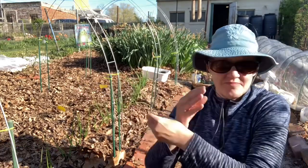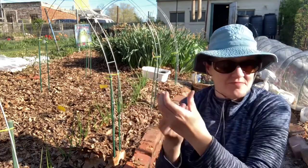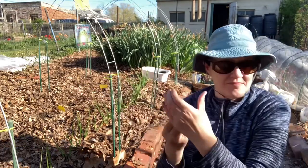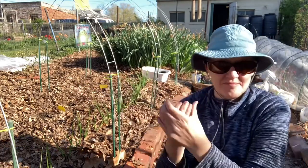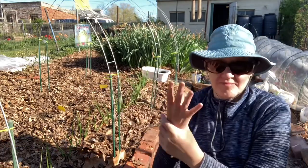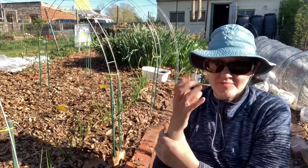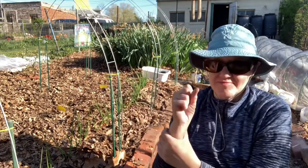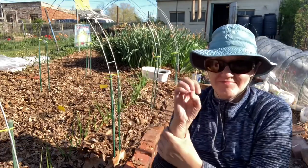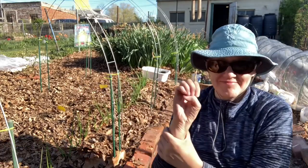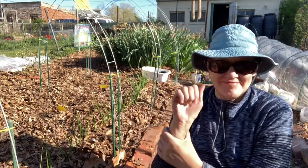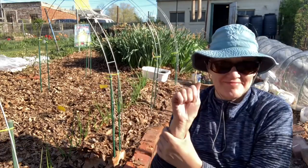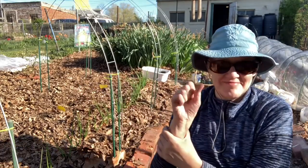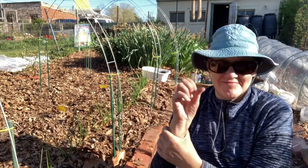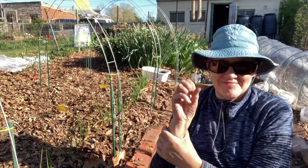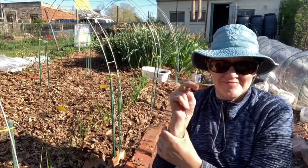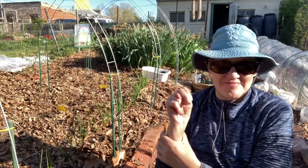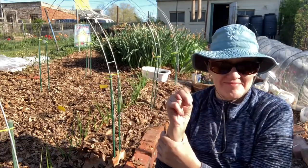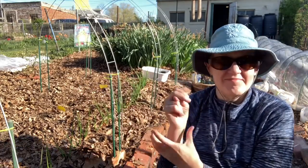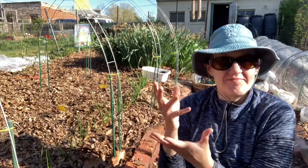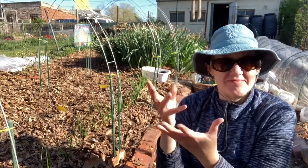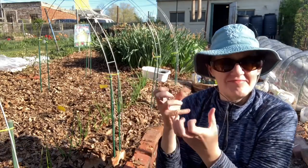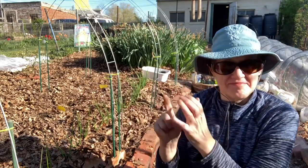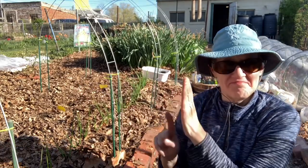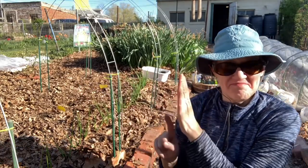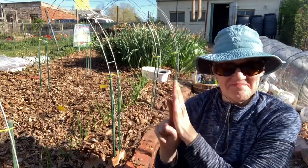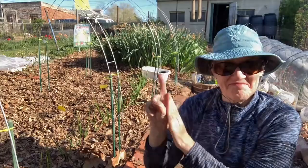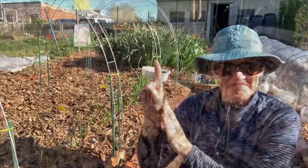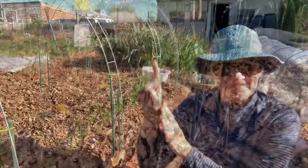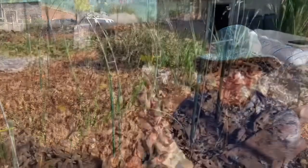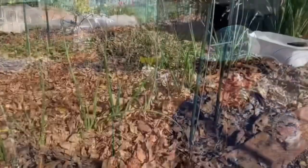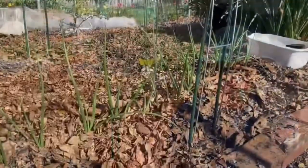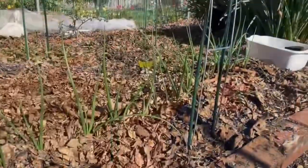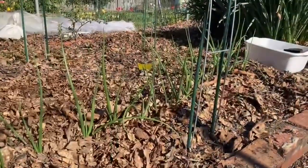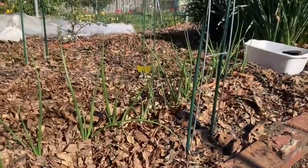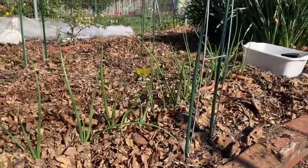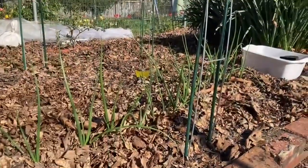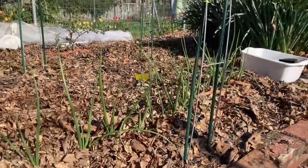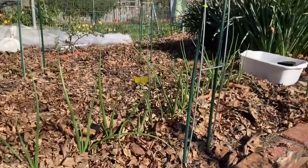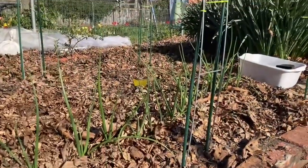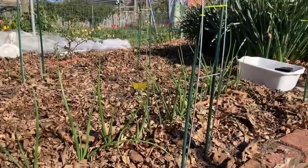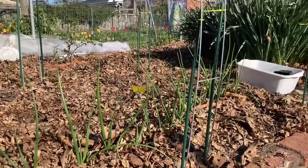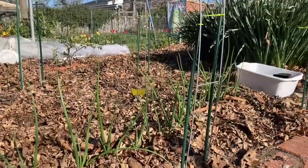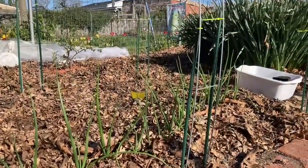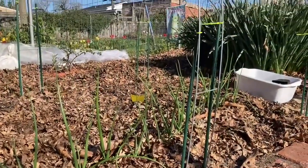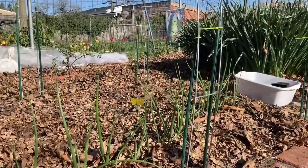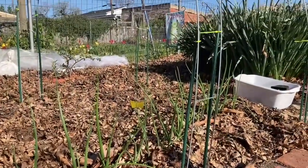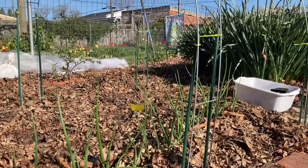And I'm going to leave the netting on the full growing season, and it's going to get tall.